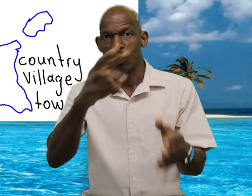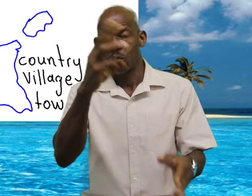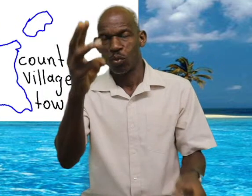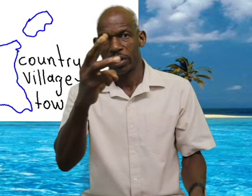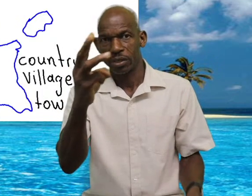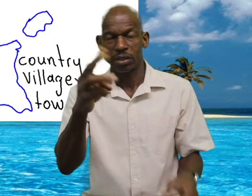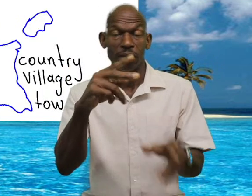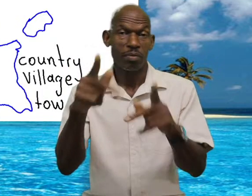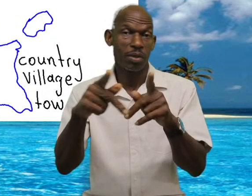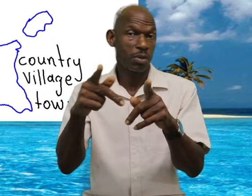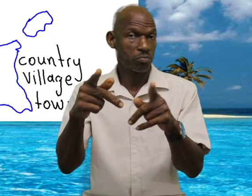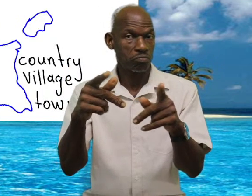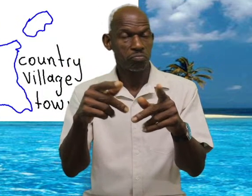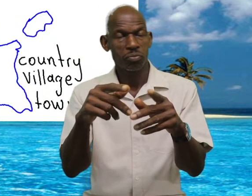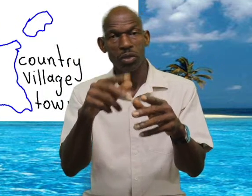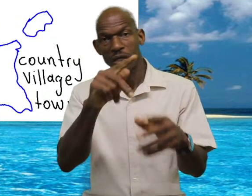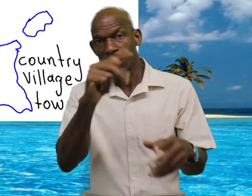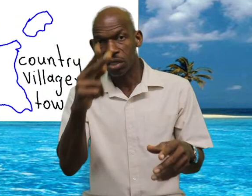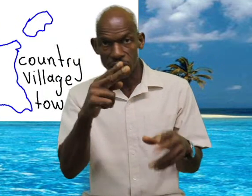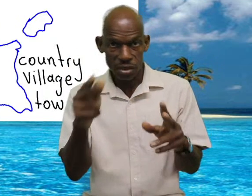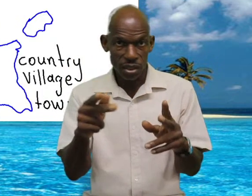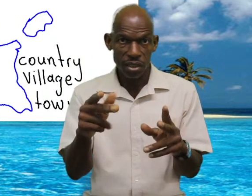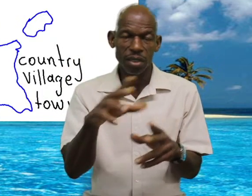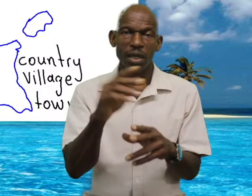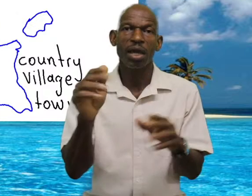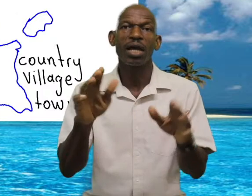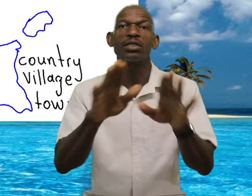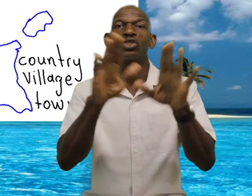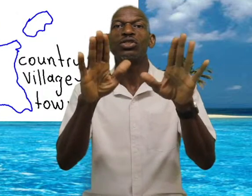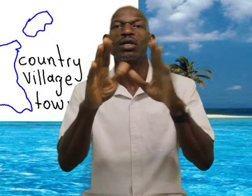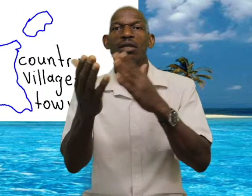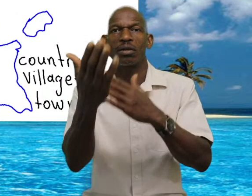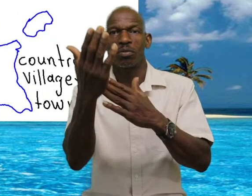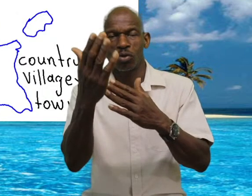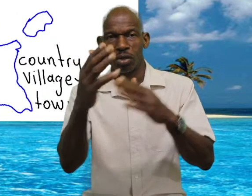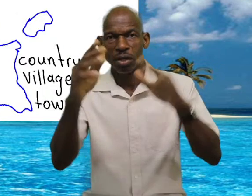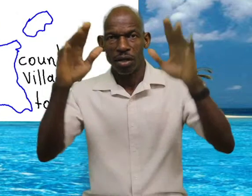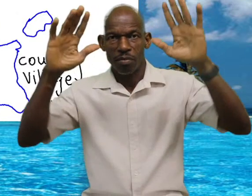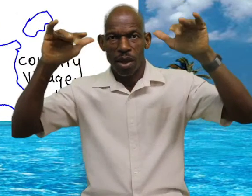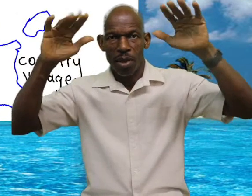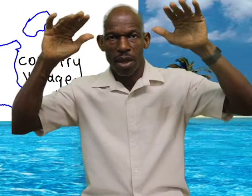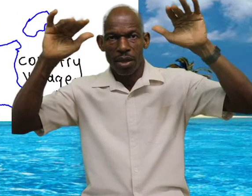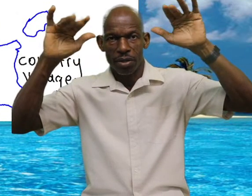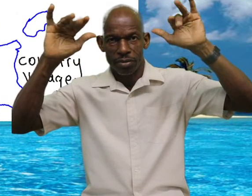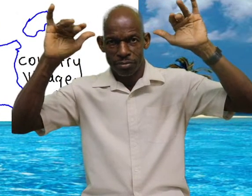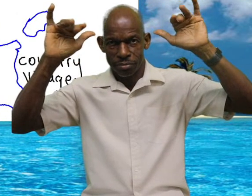who are in Wednesday class to get that assessment, and see you all on Sunday again. So bye-bye.